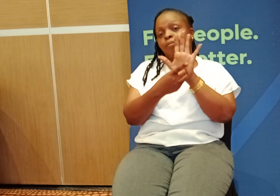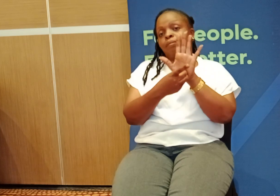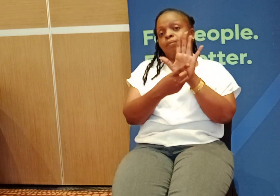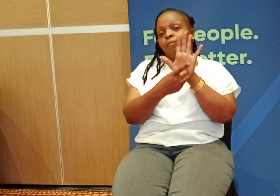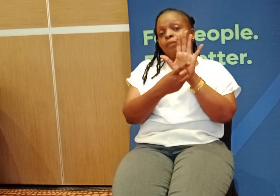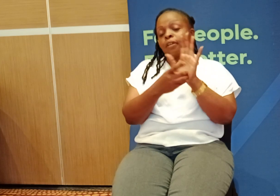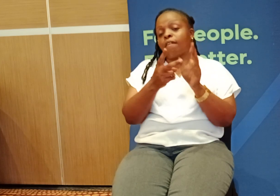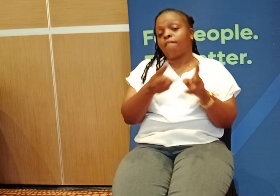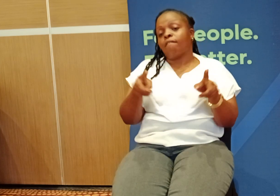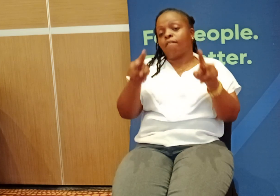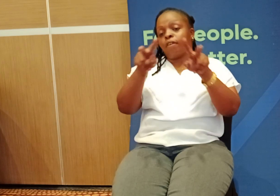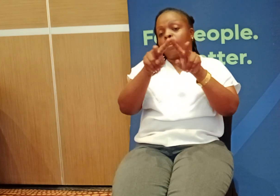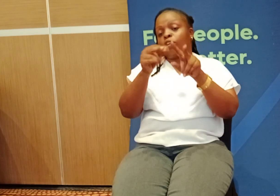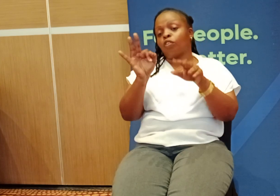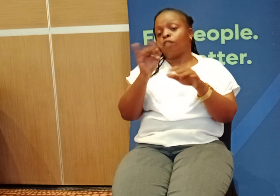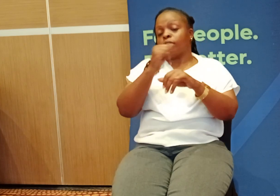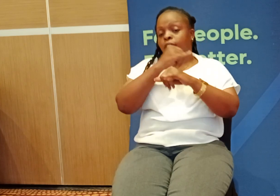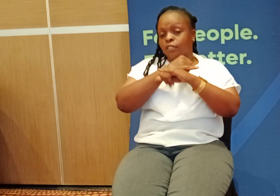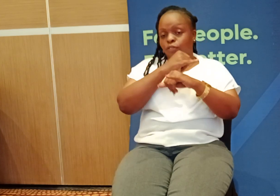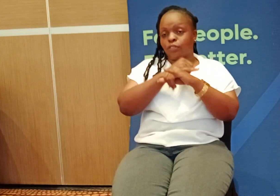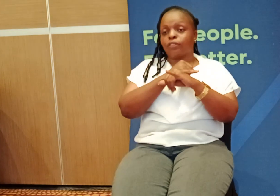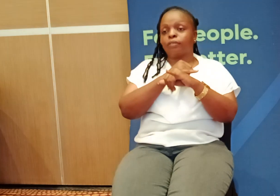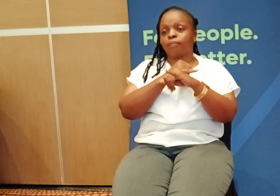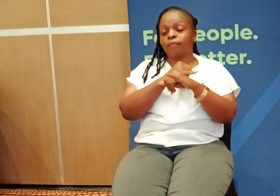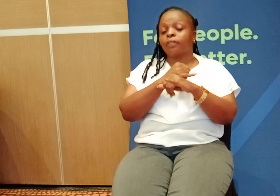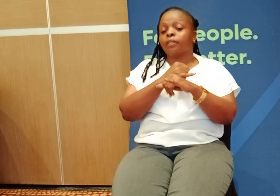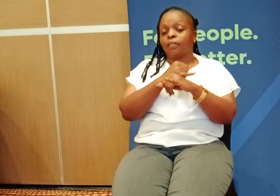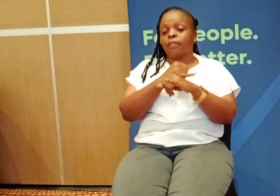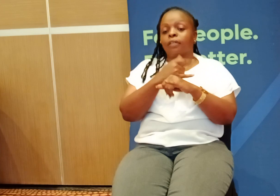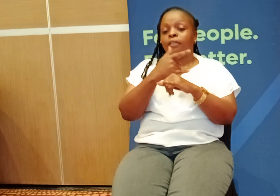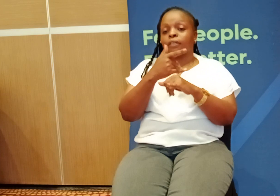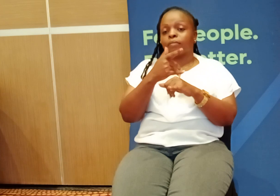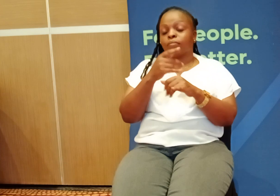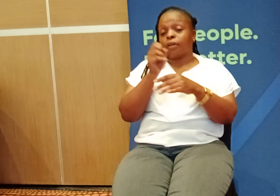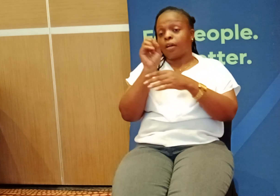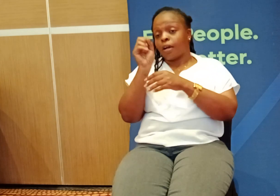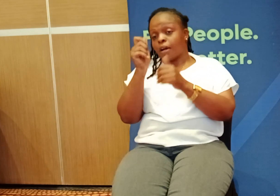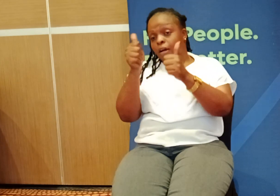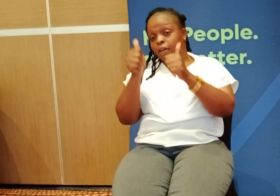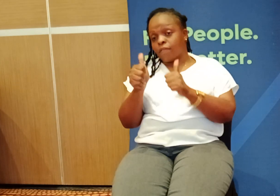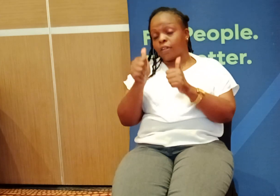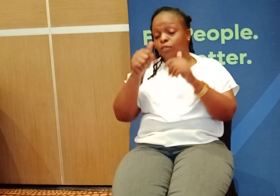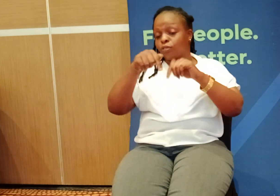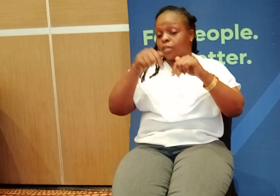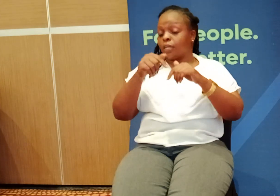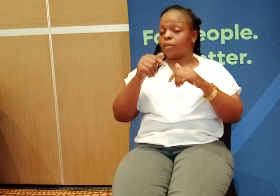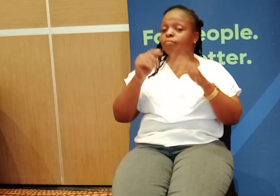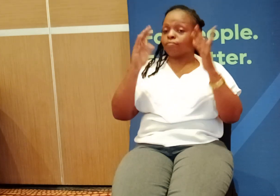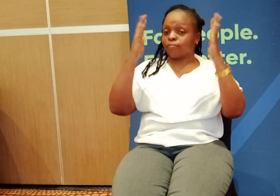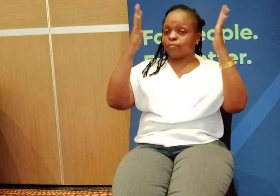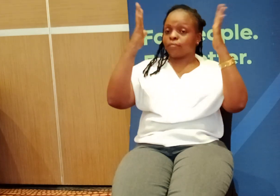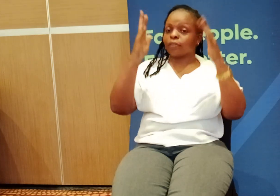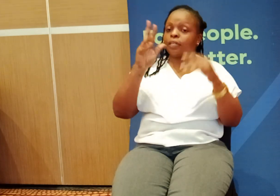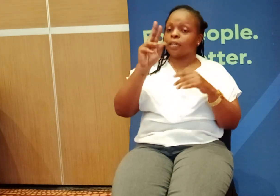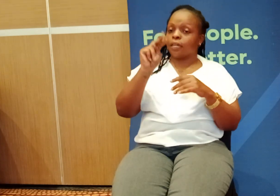the value of the institution. The hard work today, a round of applause to the board of NBK and management.